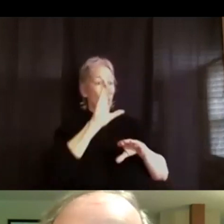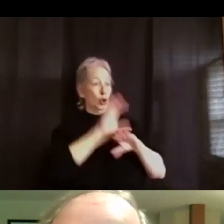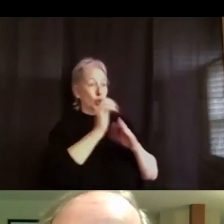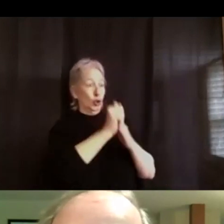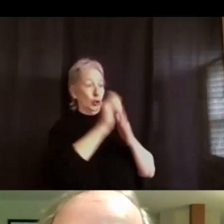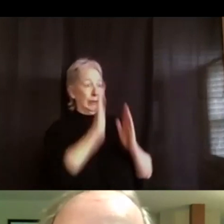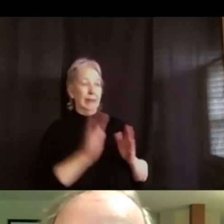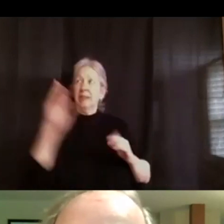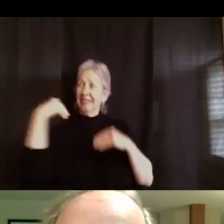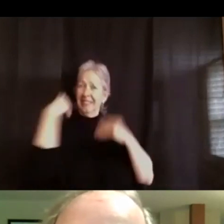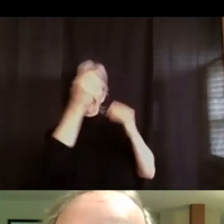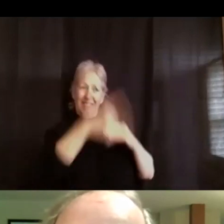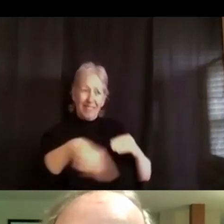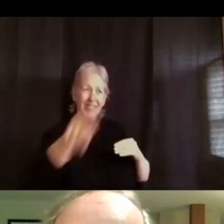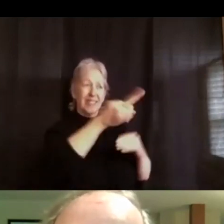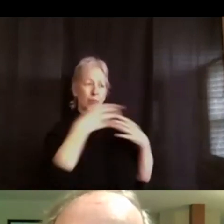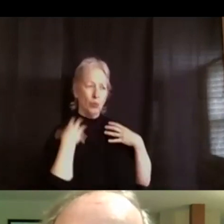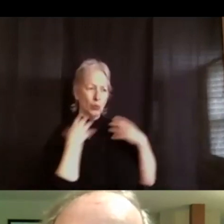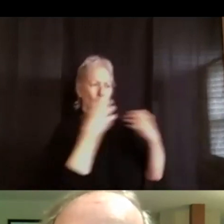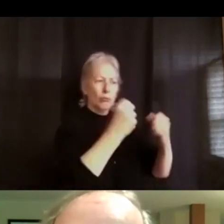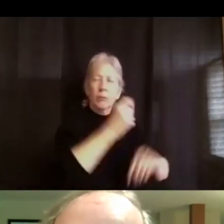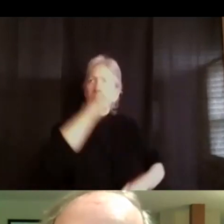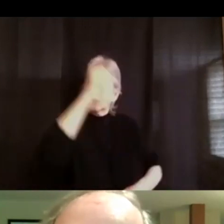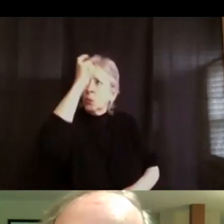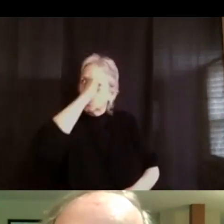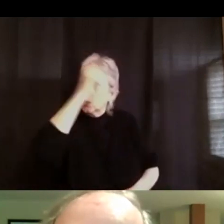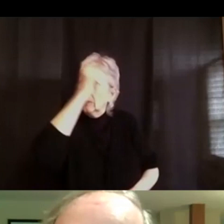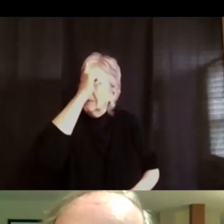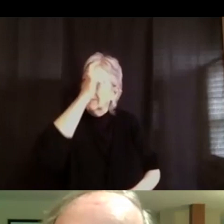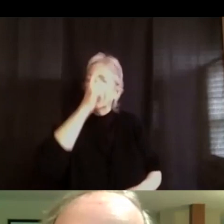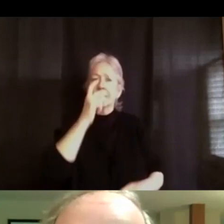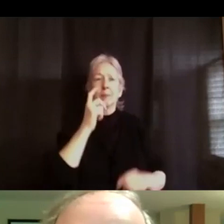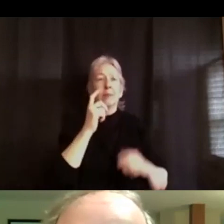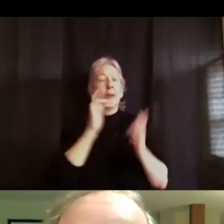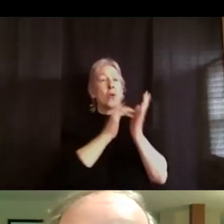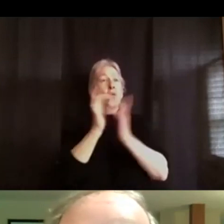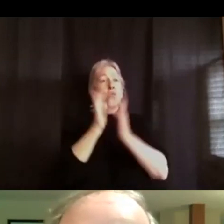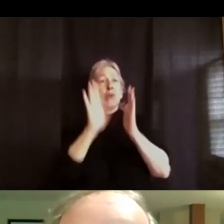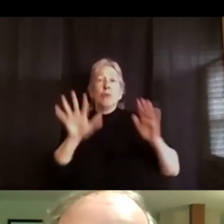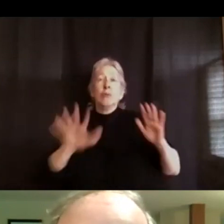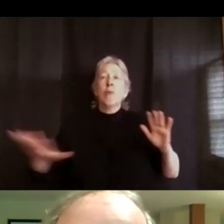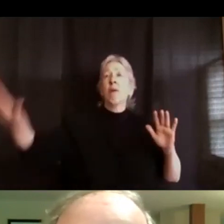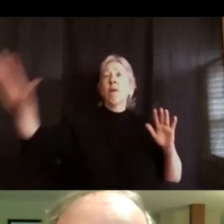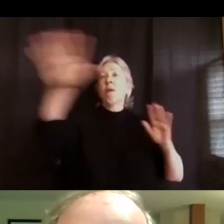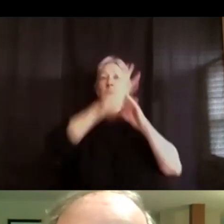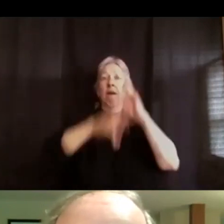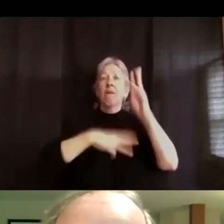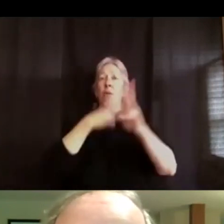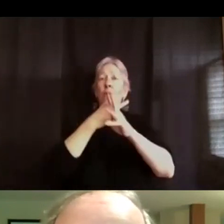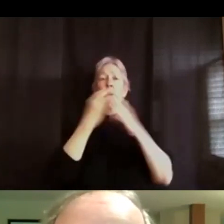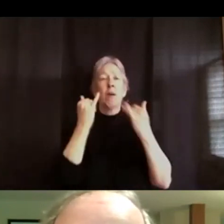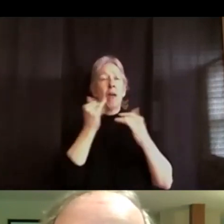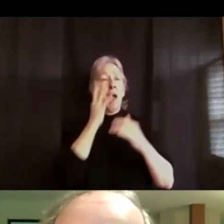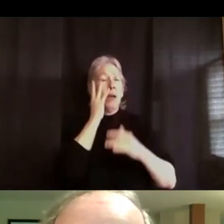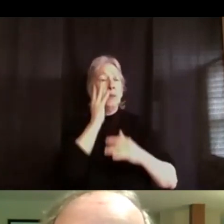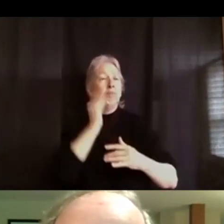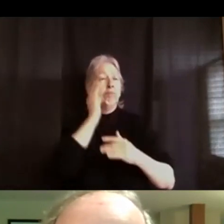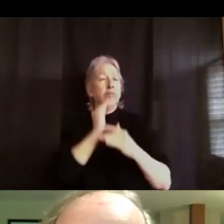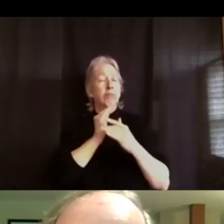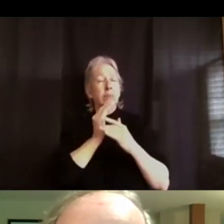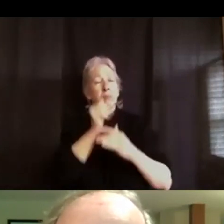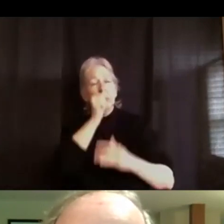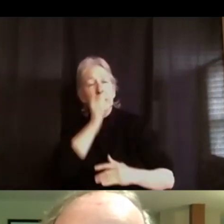congregations and communities of faith. As Christians around the globe are united in their suffering through the